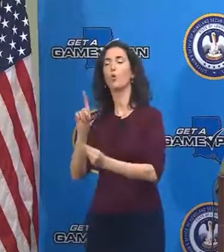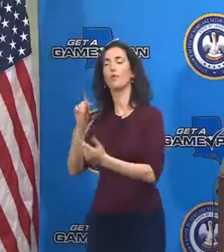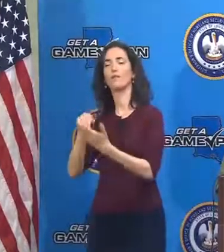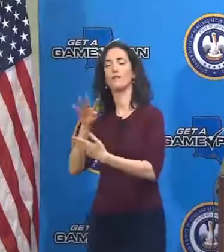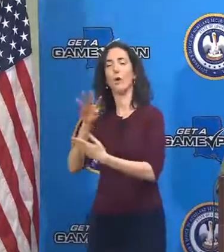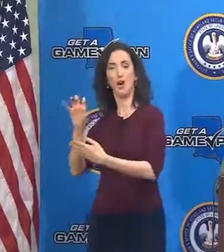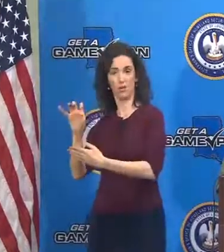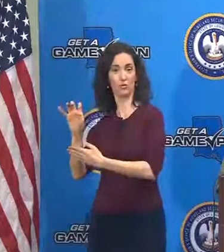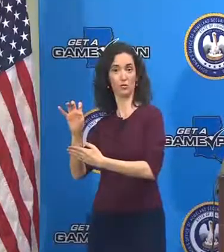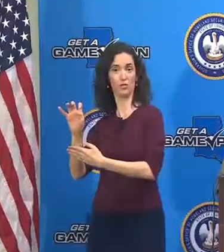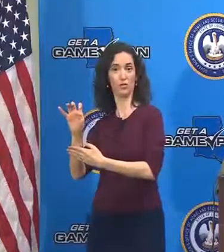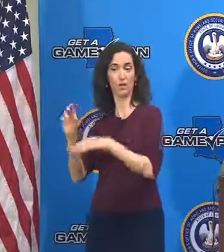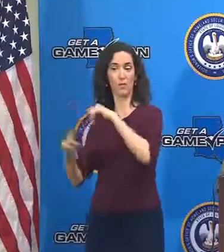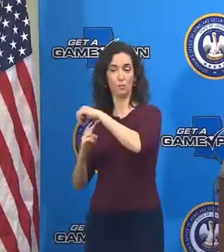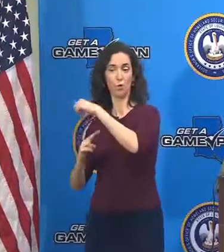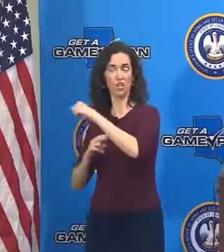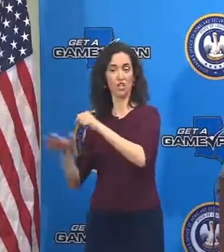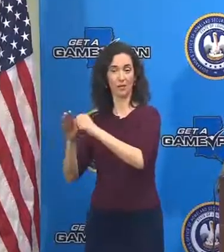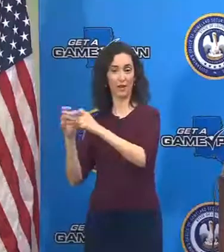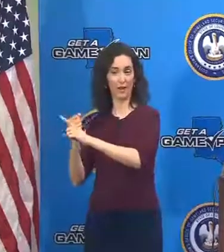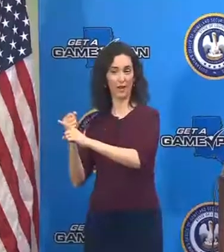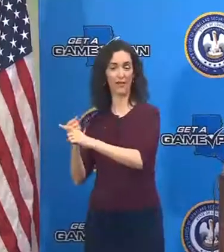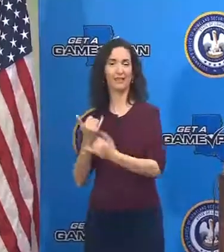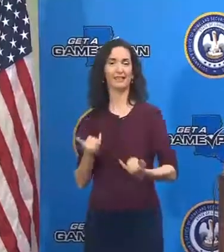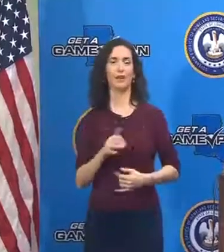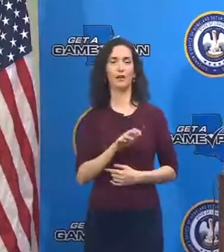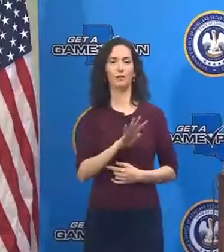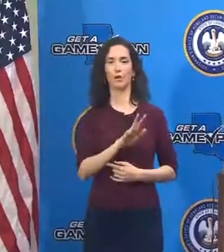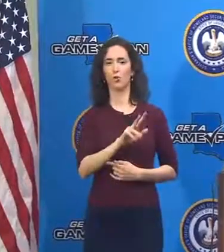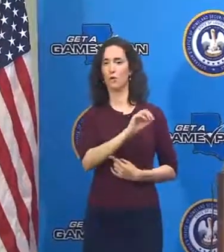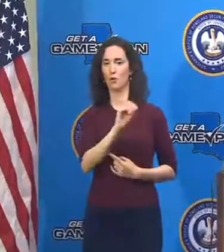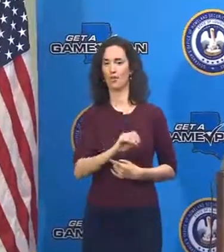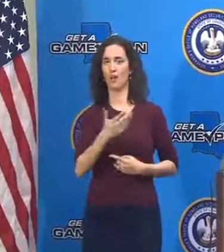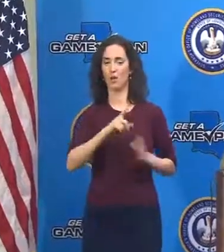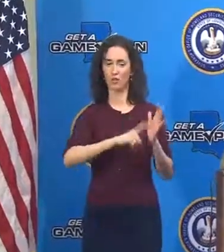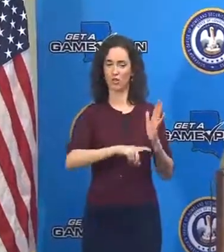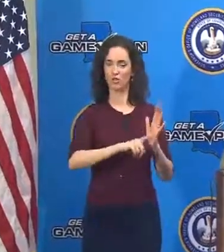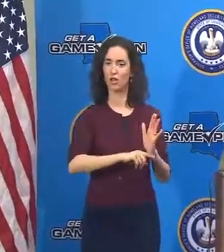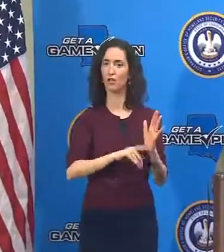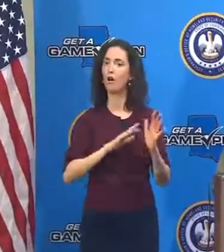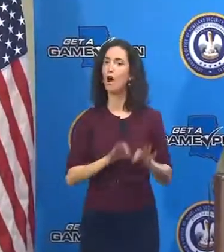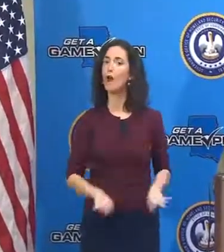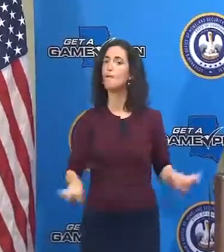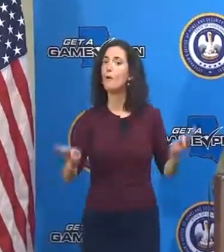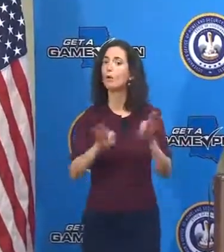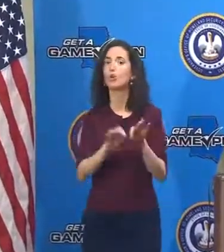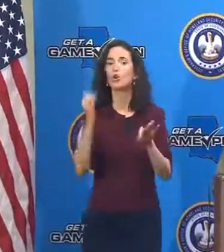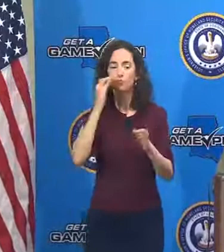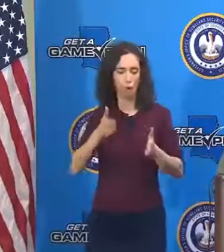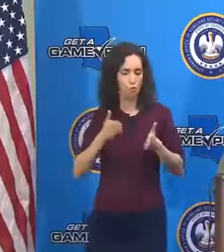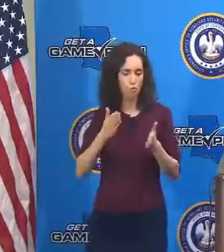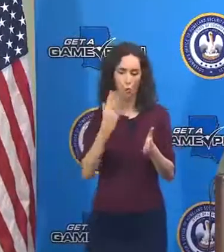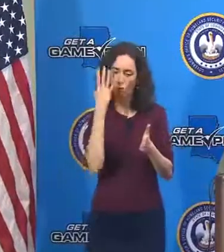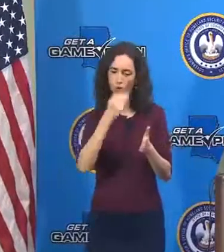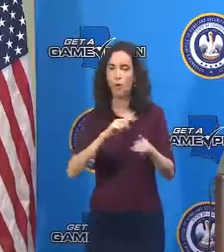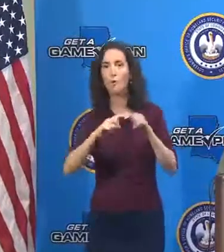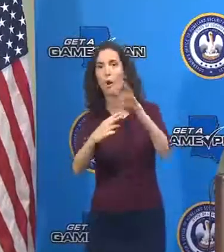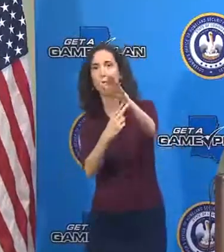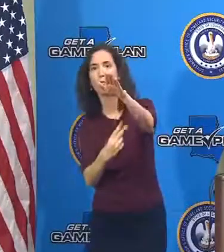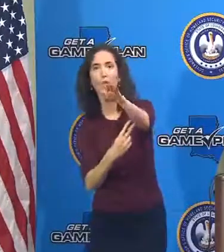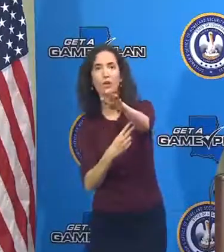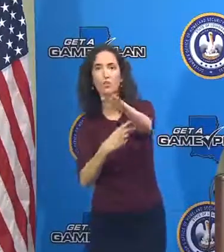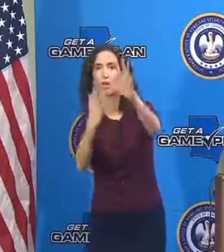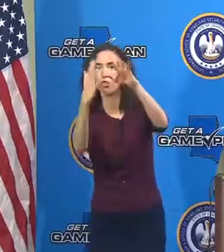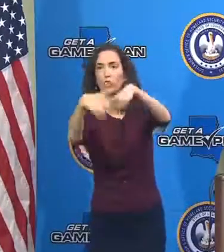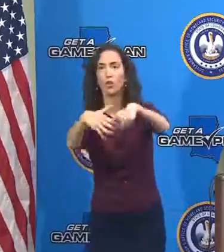bridges in the impacted area. That's significant because you can have a great road with a bridge that's out and you will not be able to travel. And